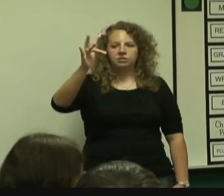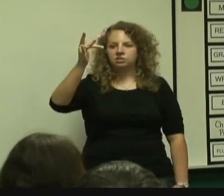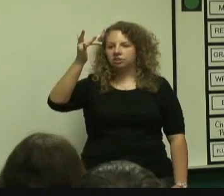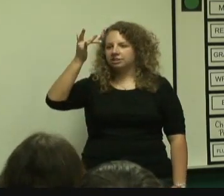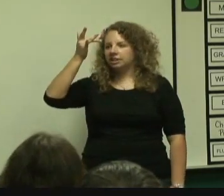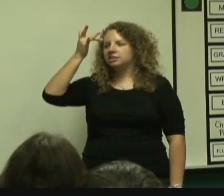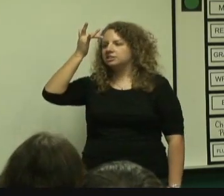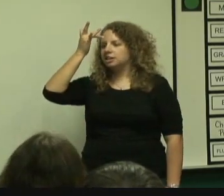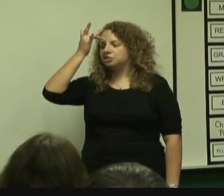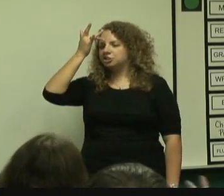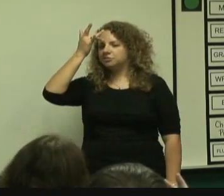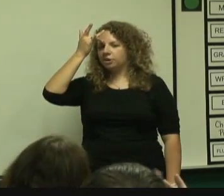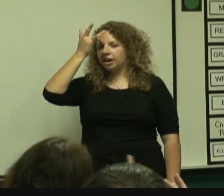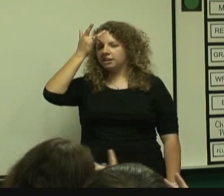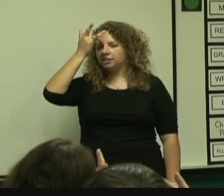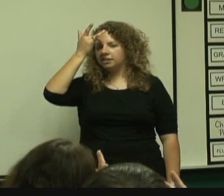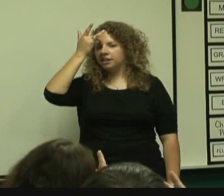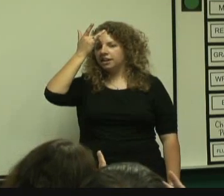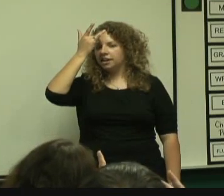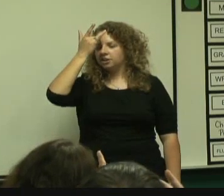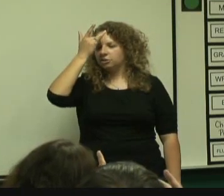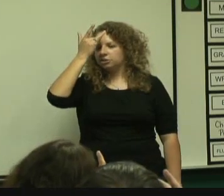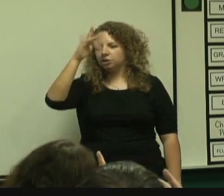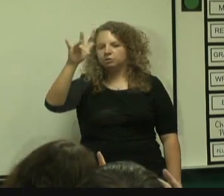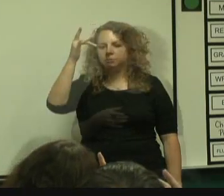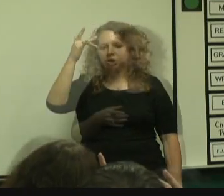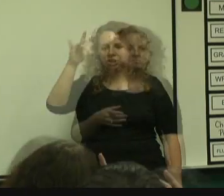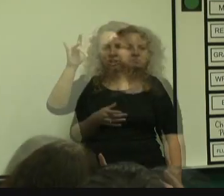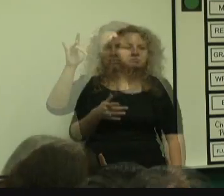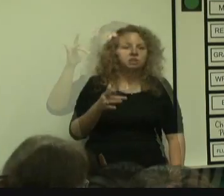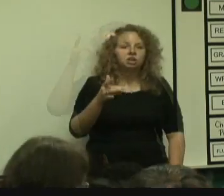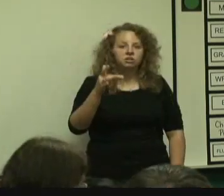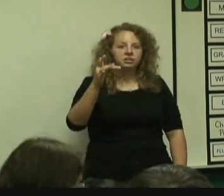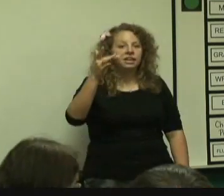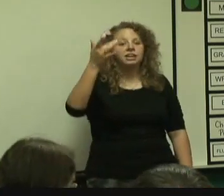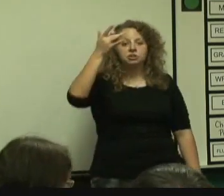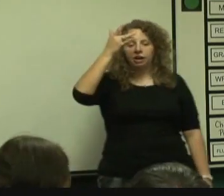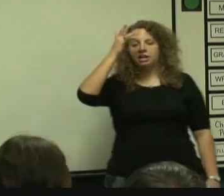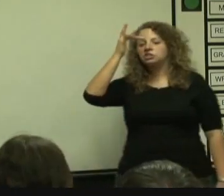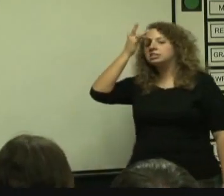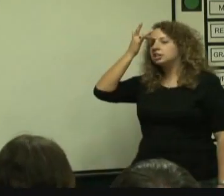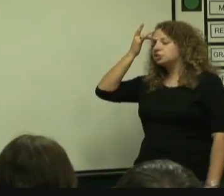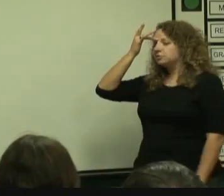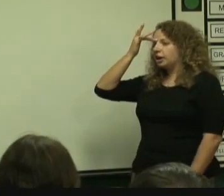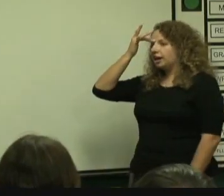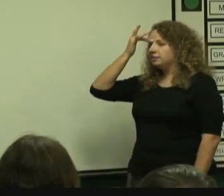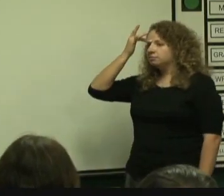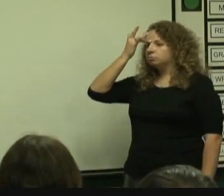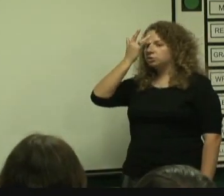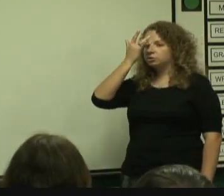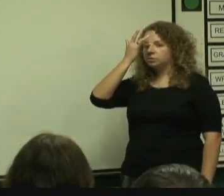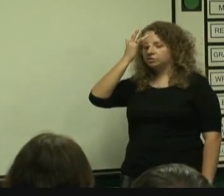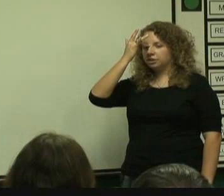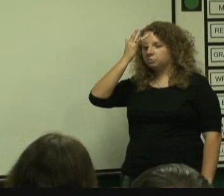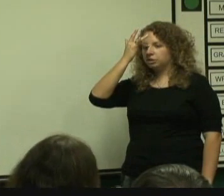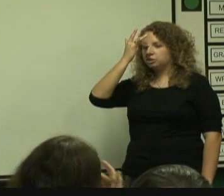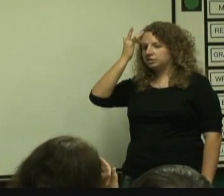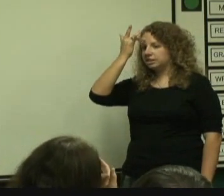going to go like this and touch it to your forehead. You're going to go smart. Yeah, so you actually touch your forehead with your middle finger pointed just like